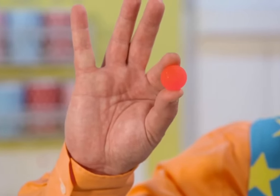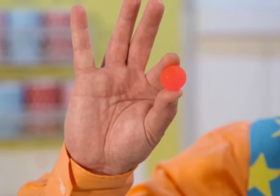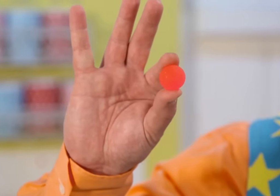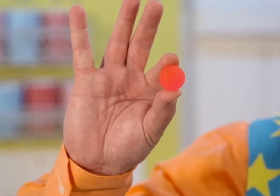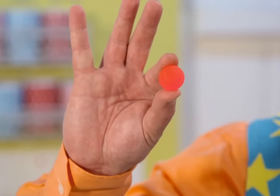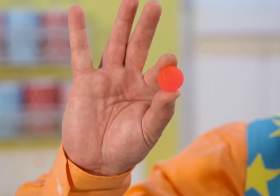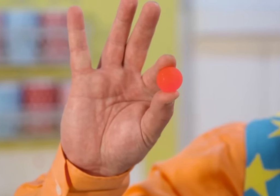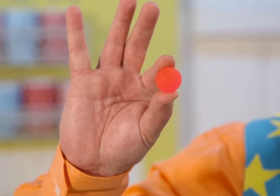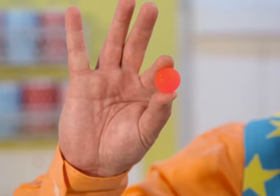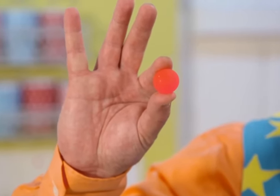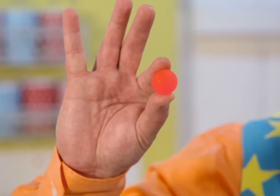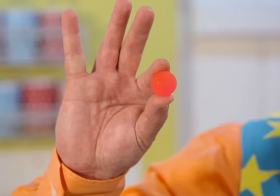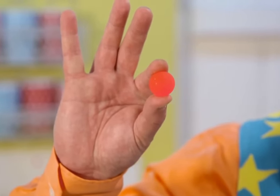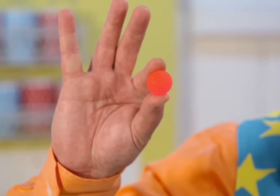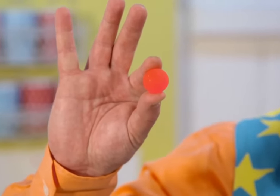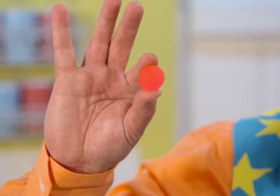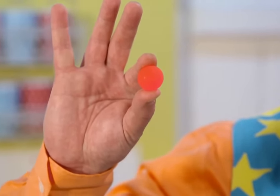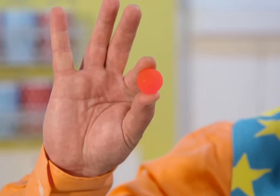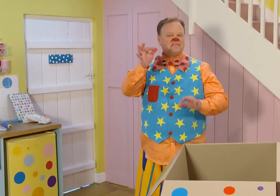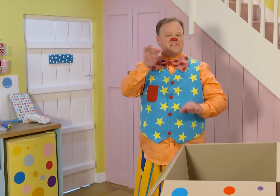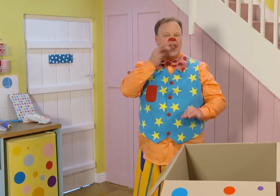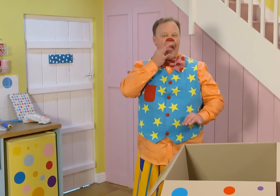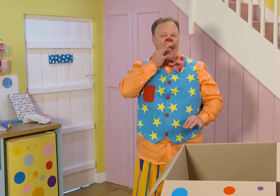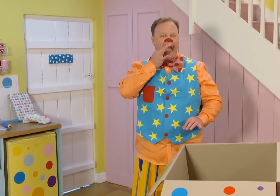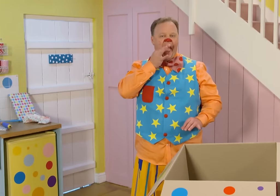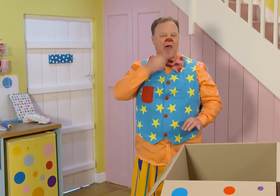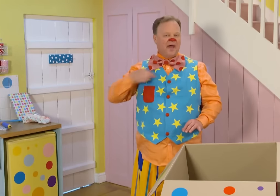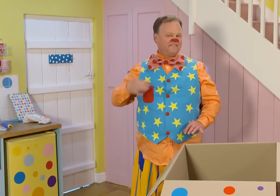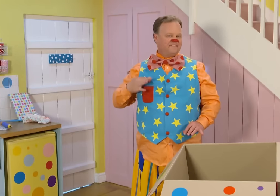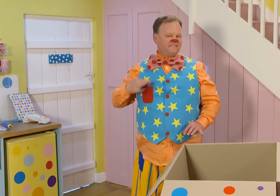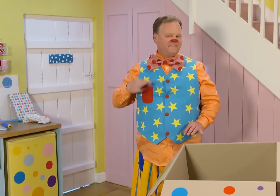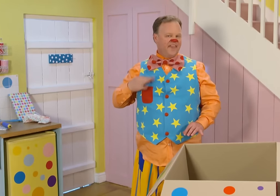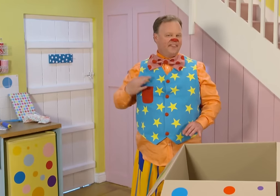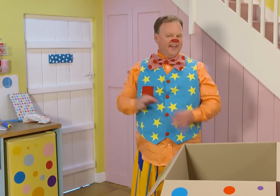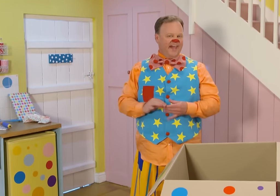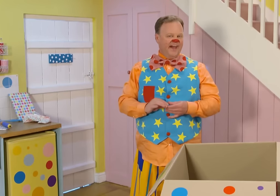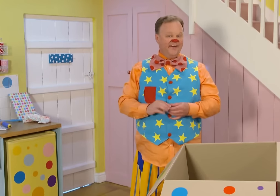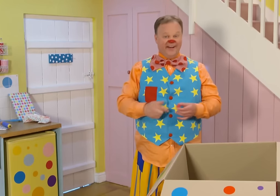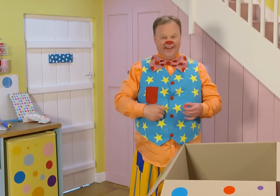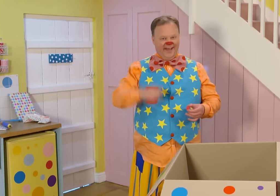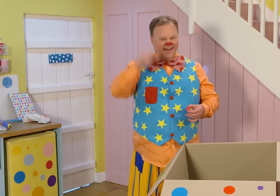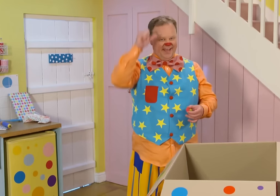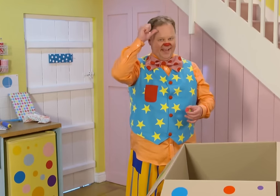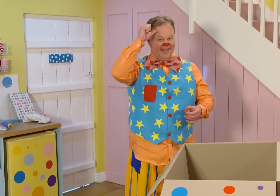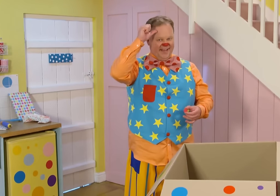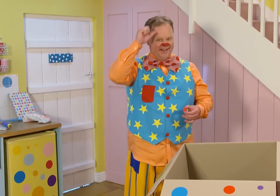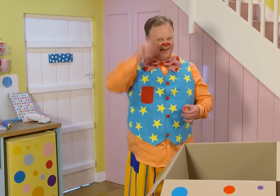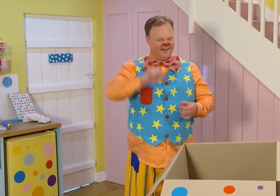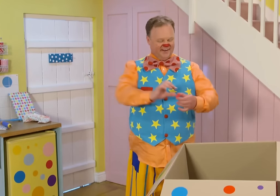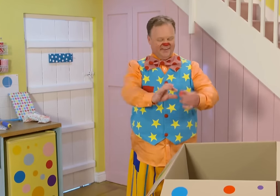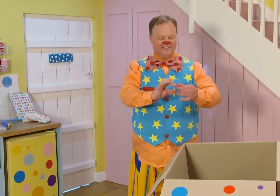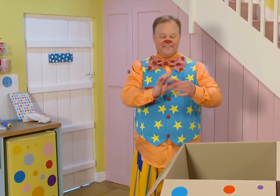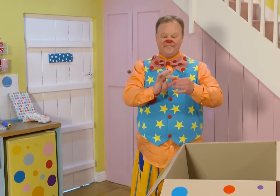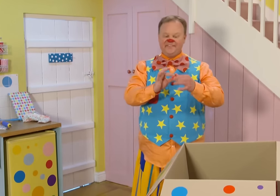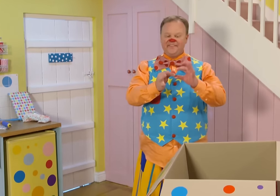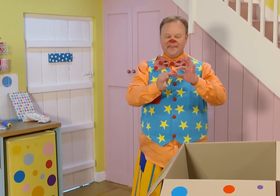Wow! A new bouncy ball, Mr. Tumble. Thank you! I know. Now you can